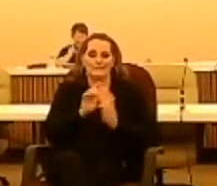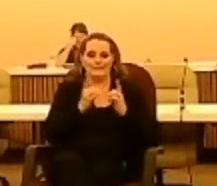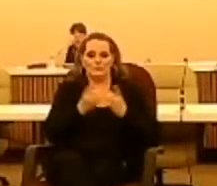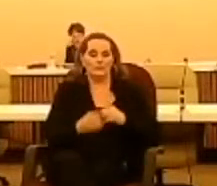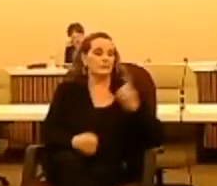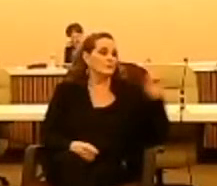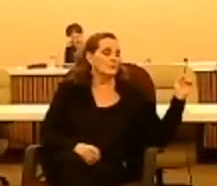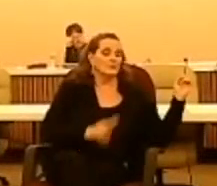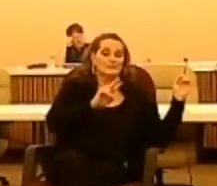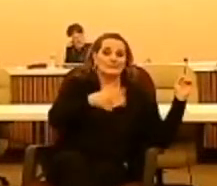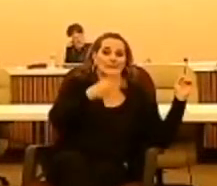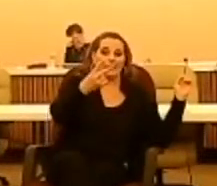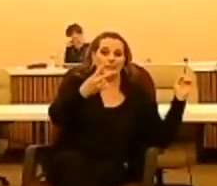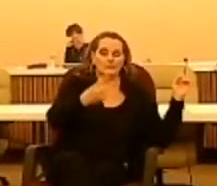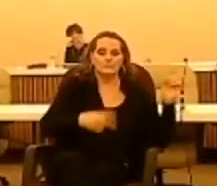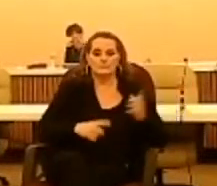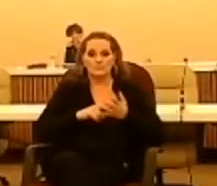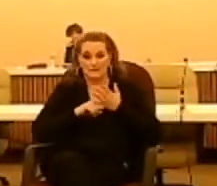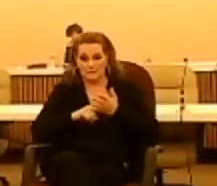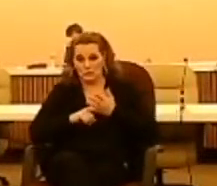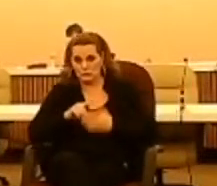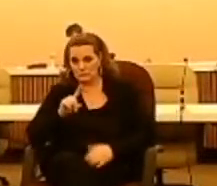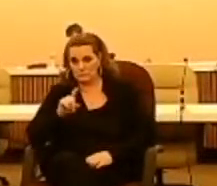Any discussion?